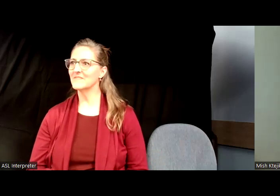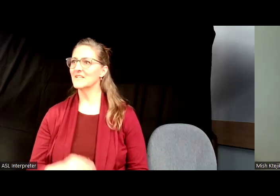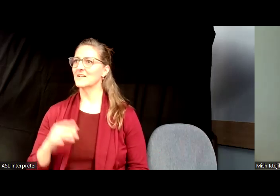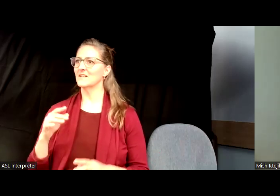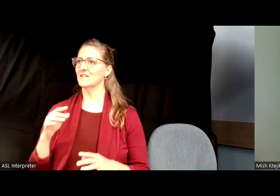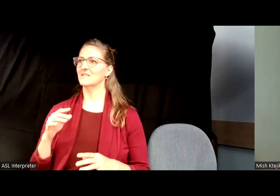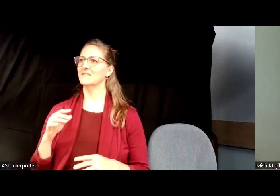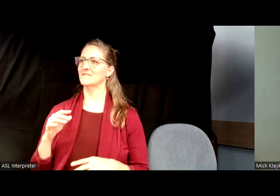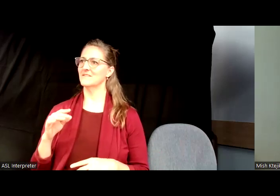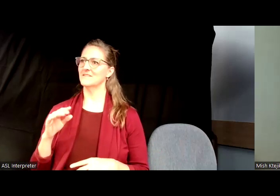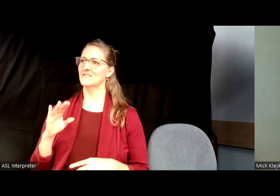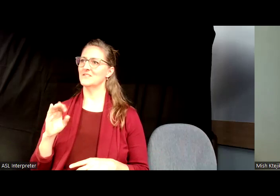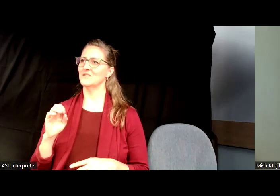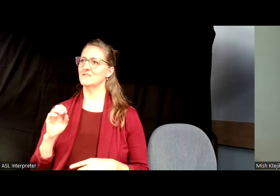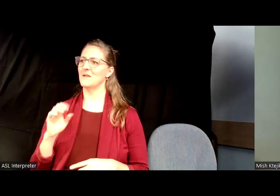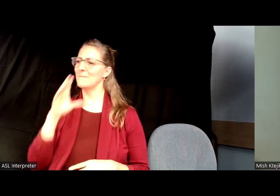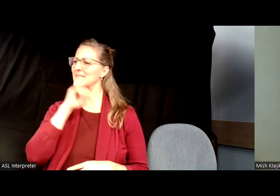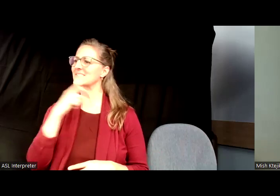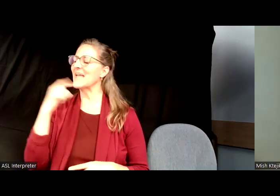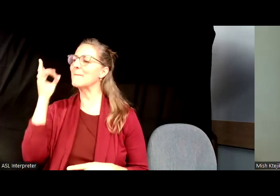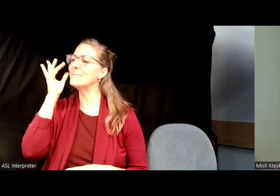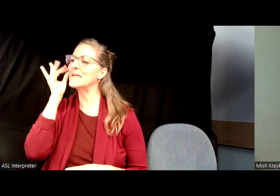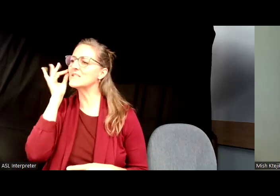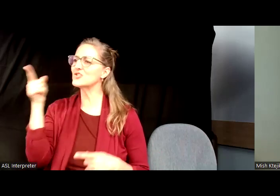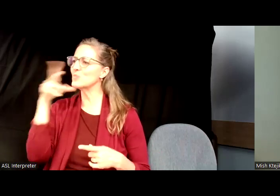Sorry, Mitch, say that again. I missed I it. mean, I got it.